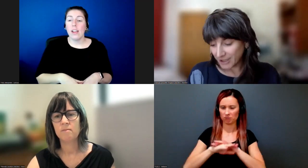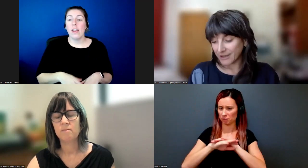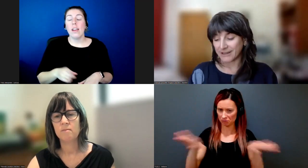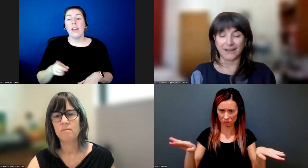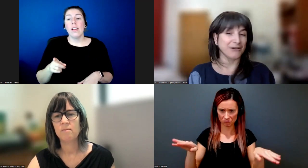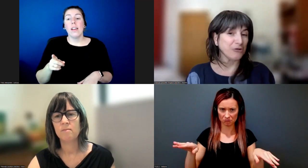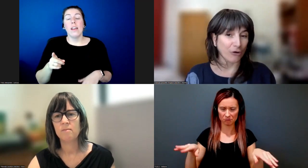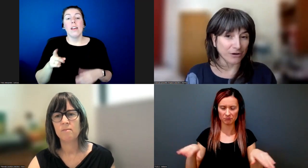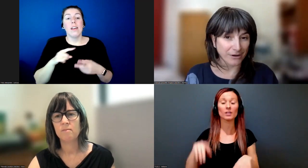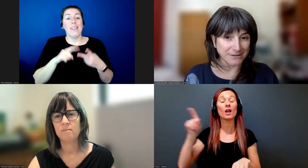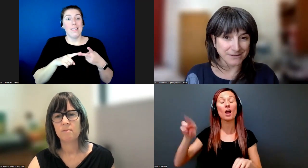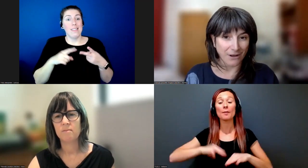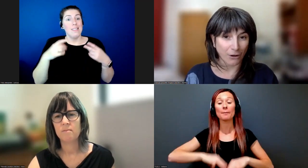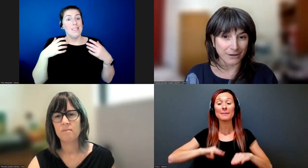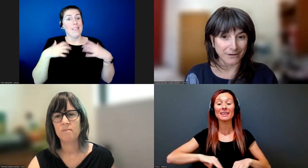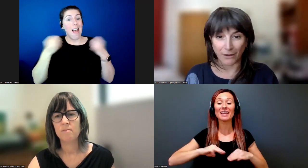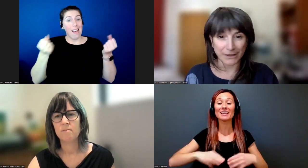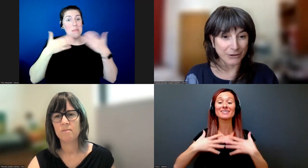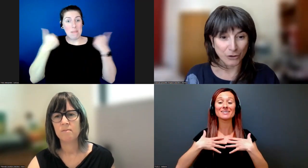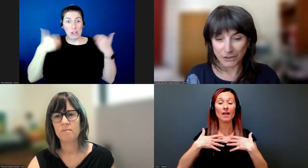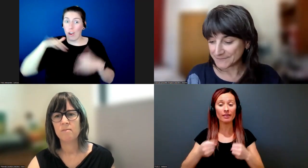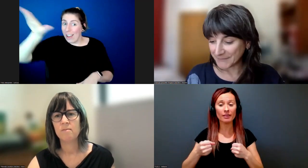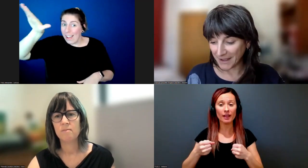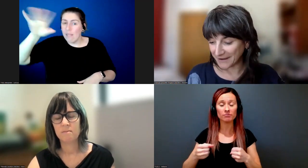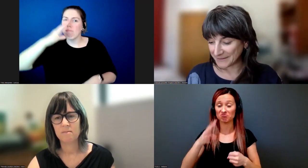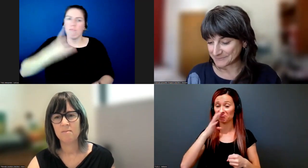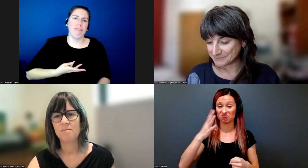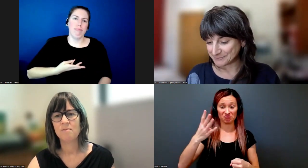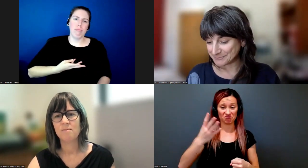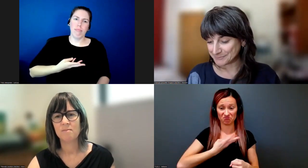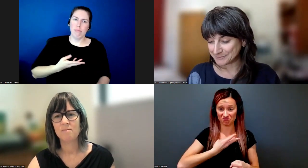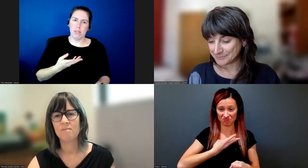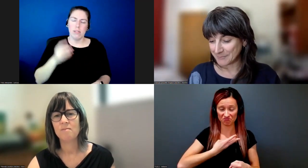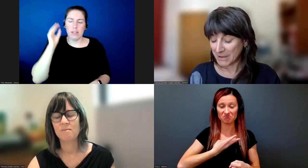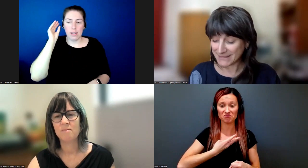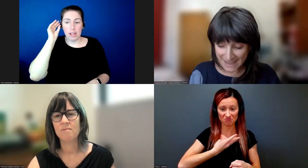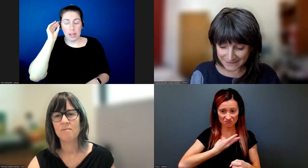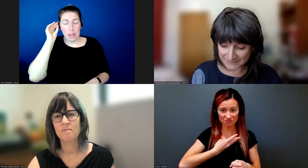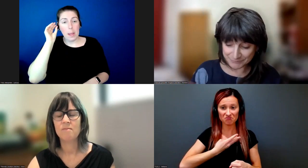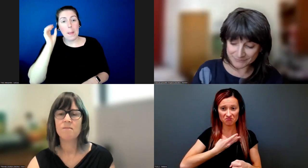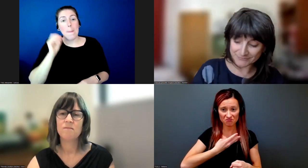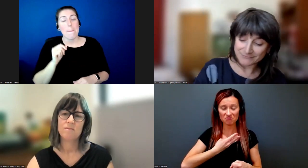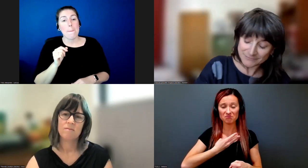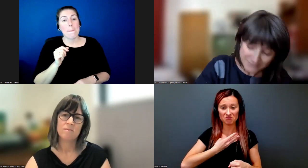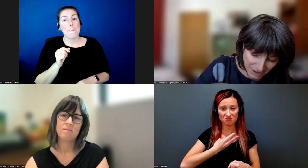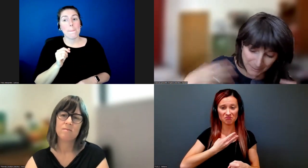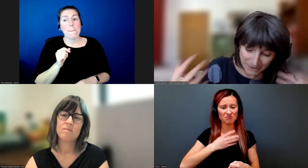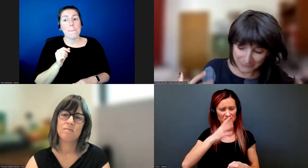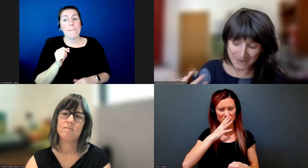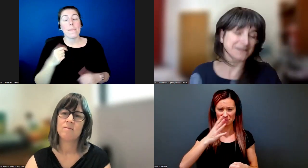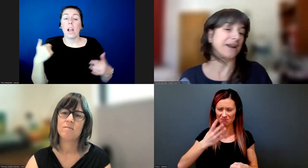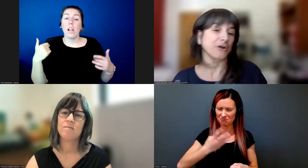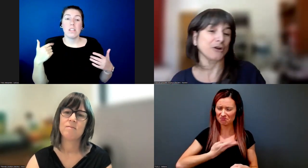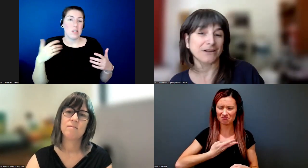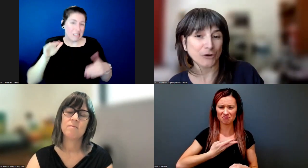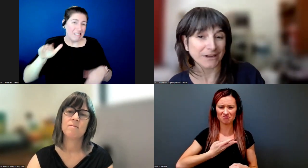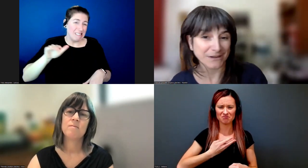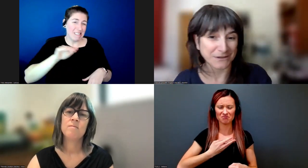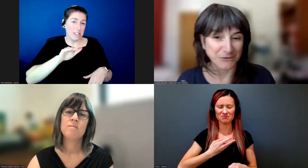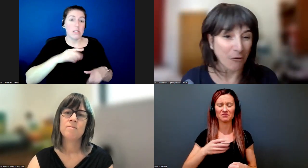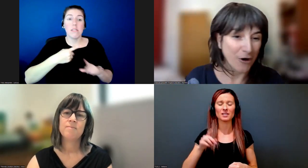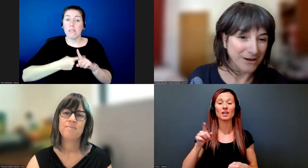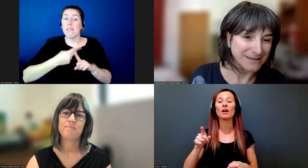minister ignored us all he could. But then a couple of months later, he